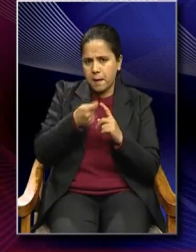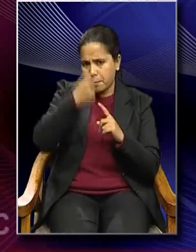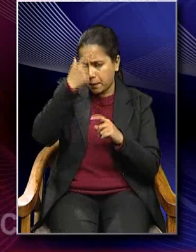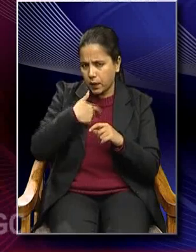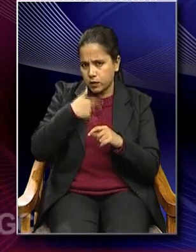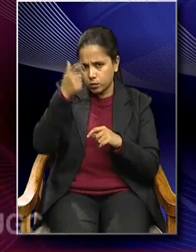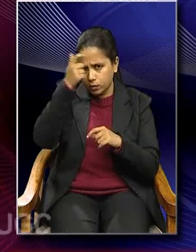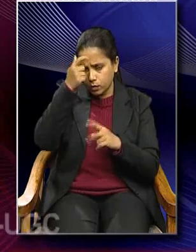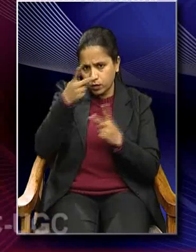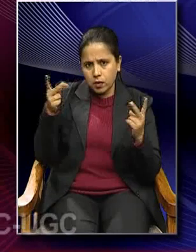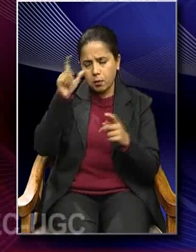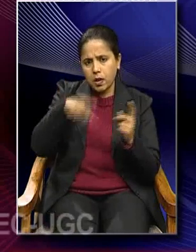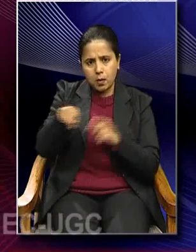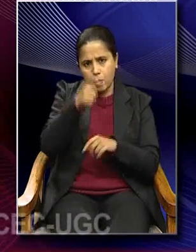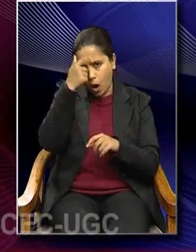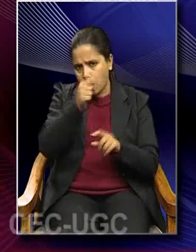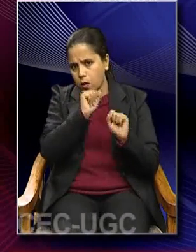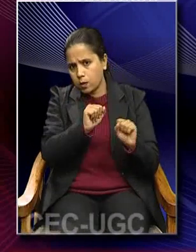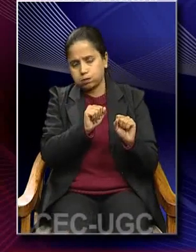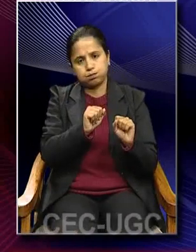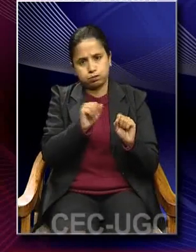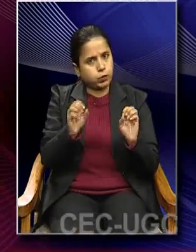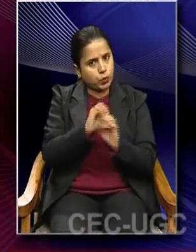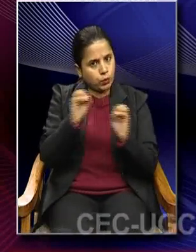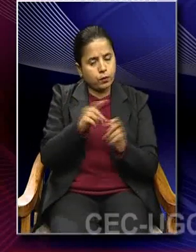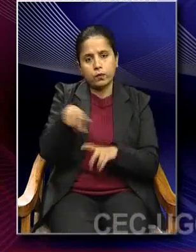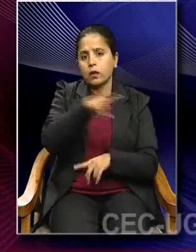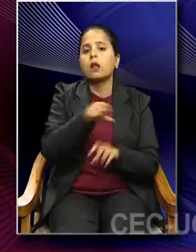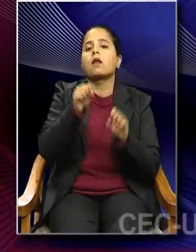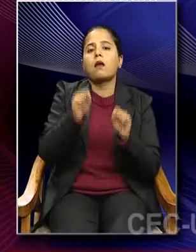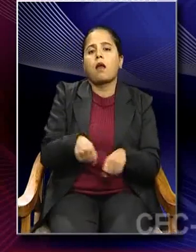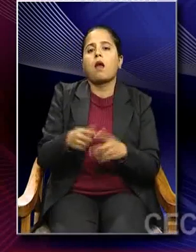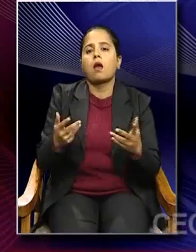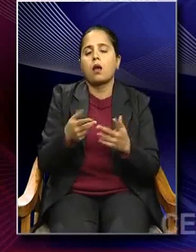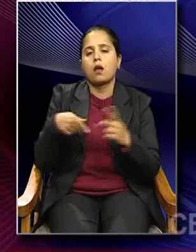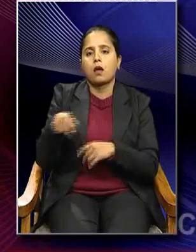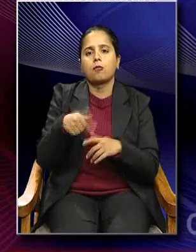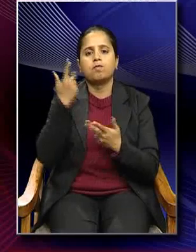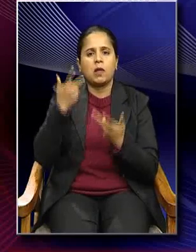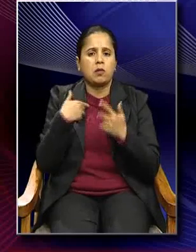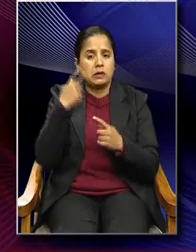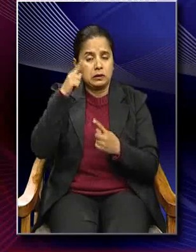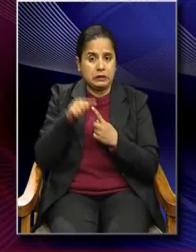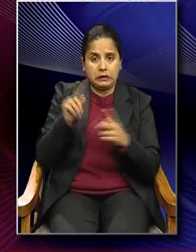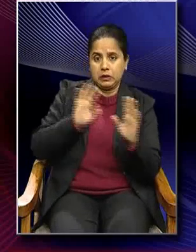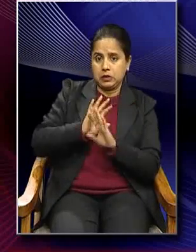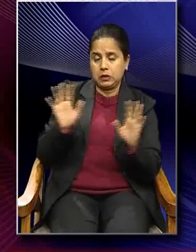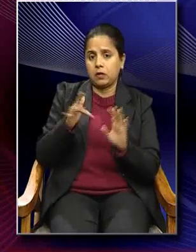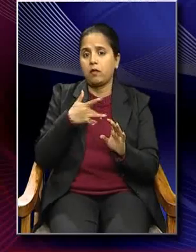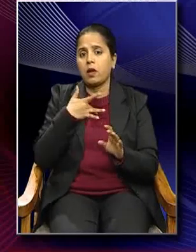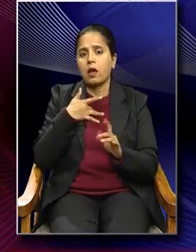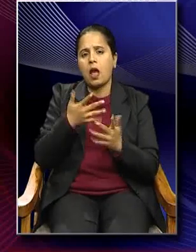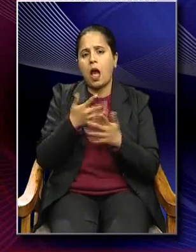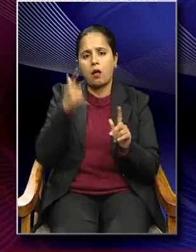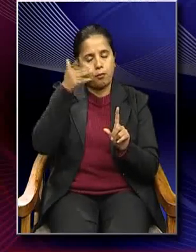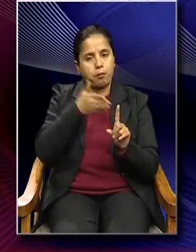problem is a public issue, there will be a resistance to any kind of